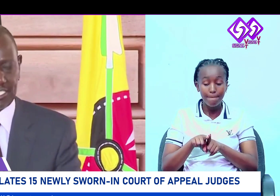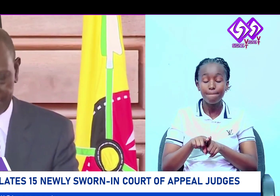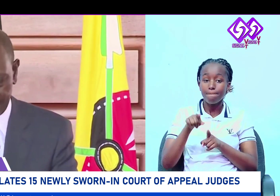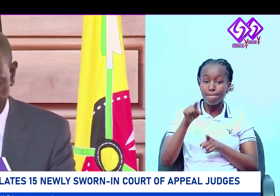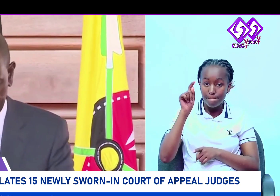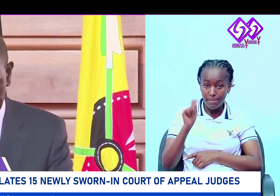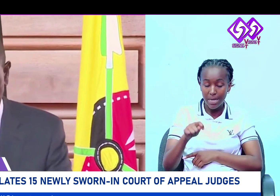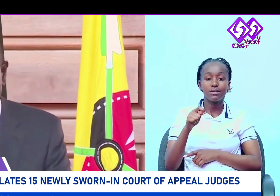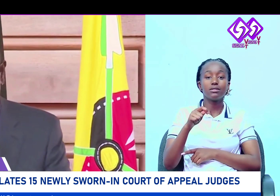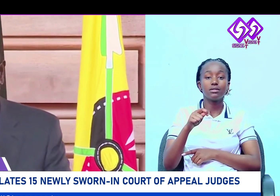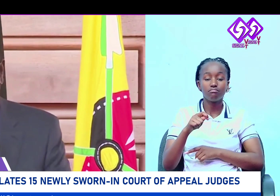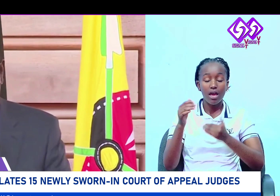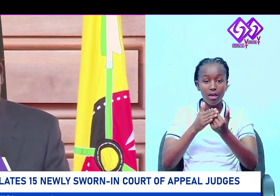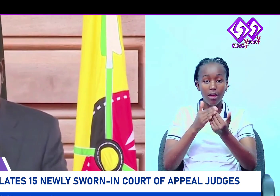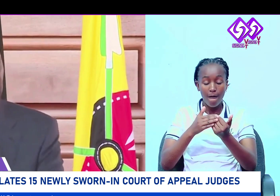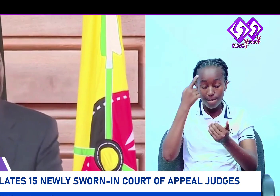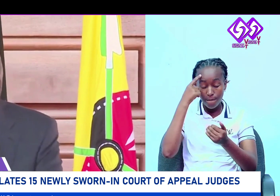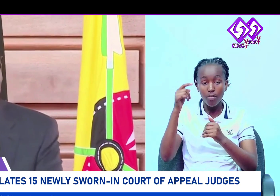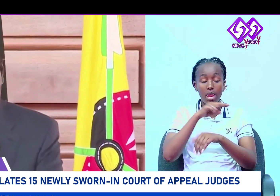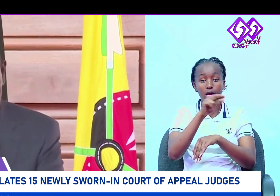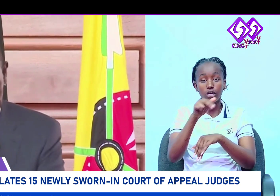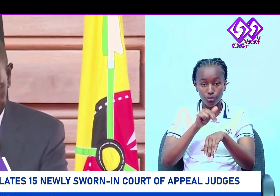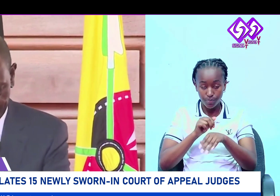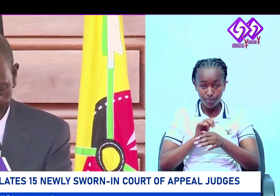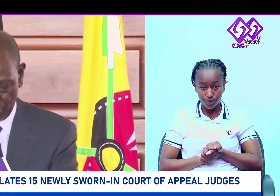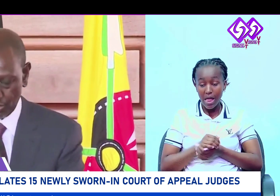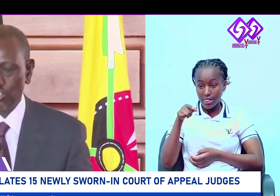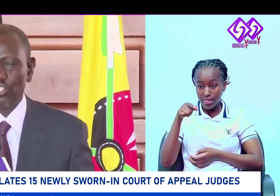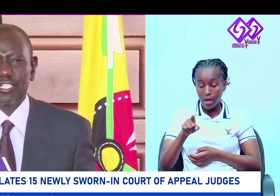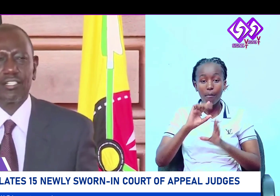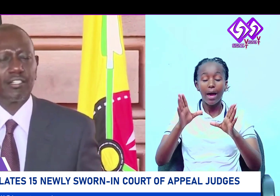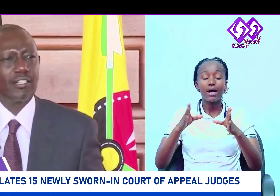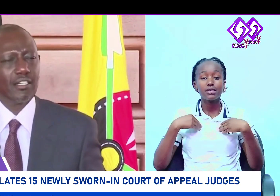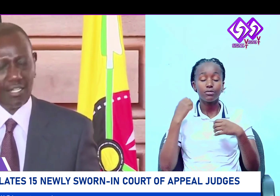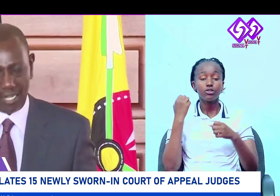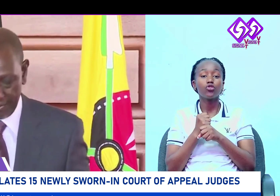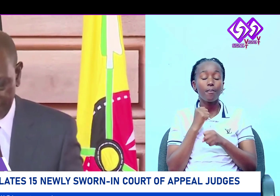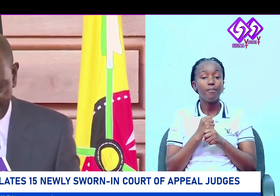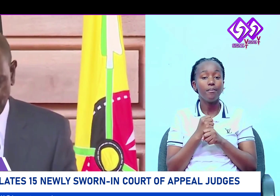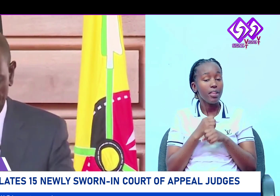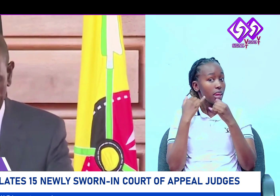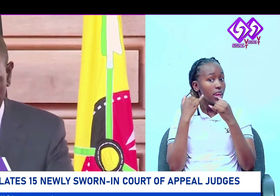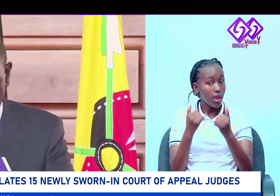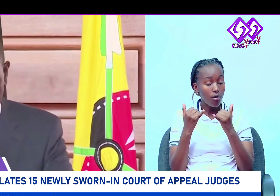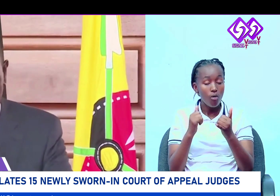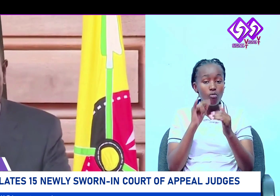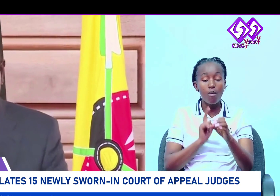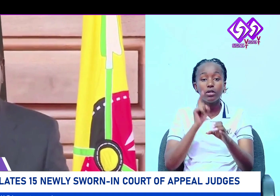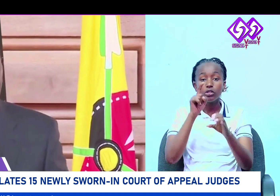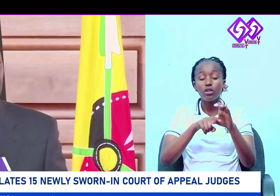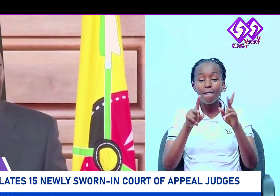consequence. In accepting this charge, you join a vital institution whose